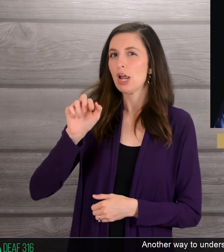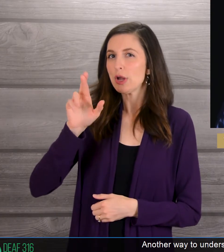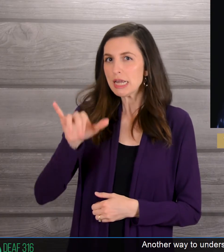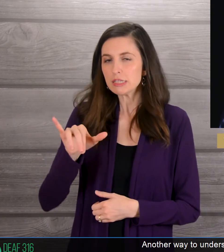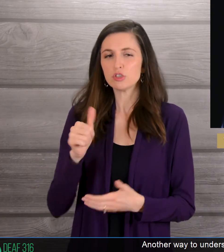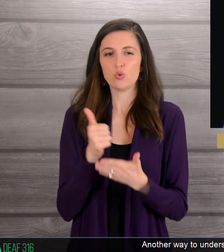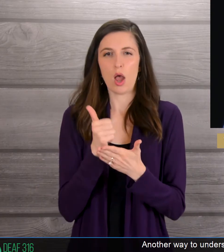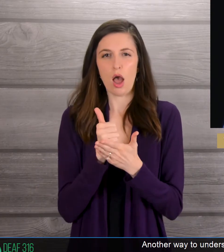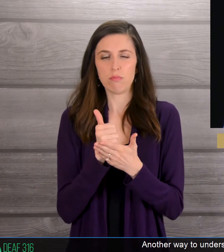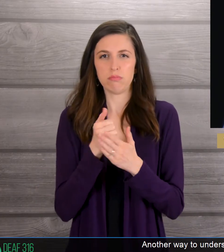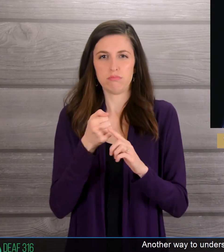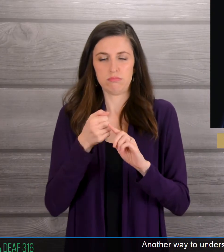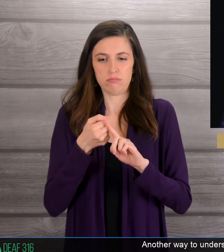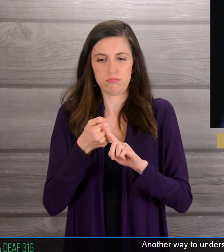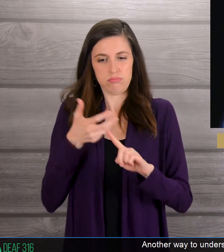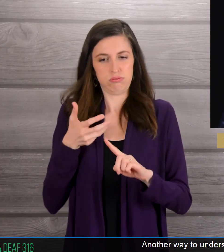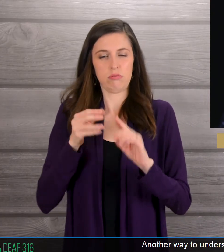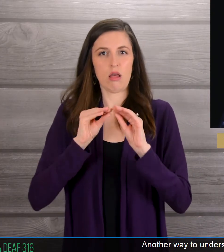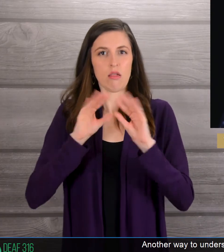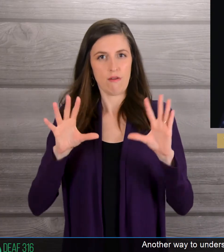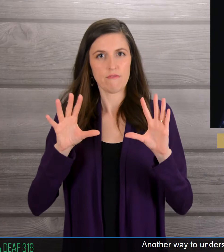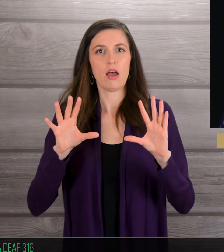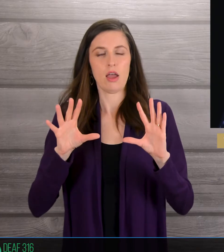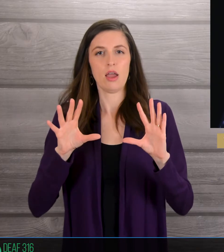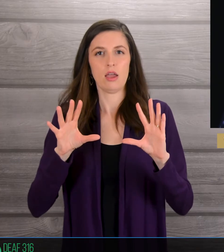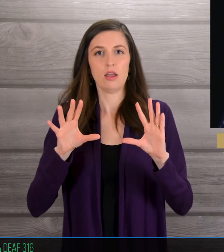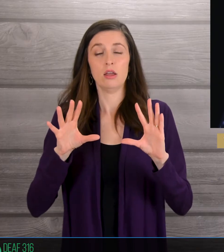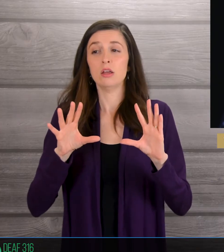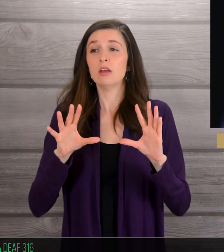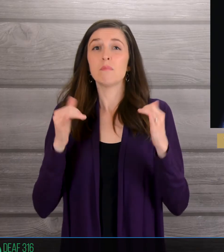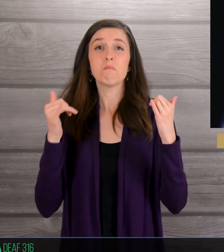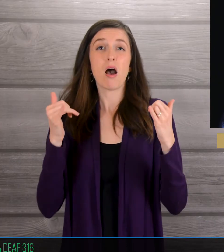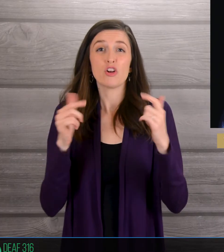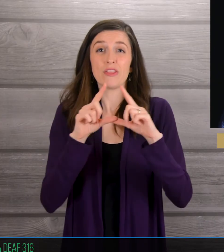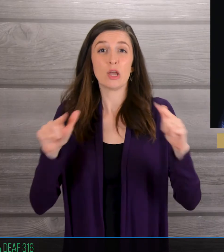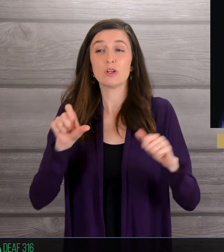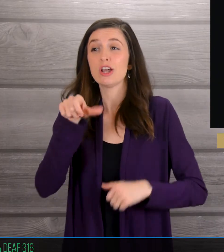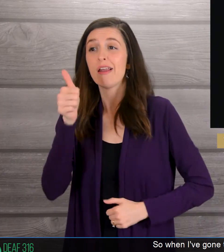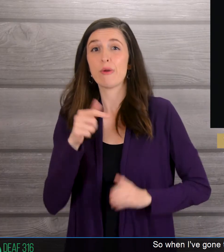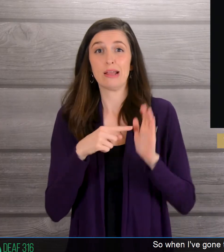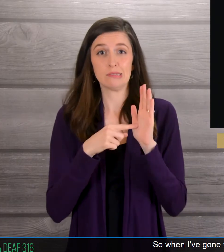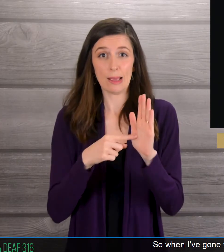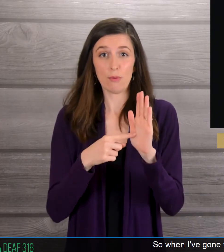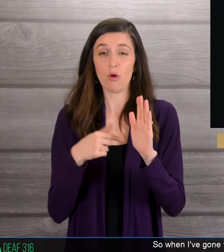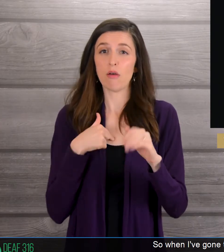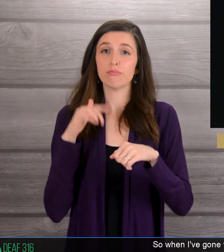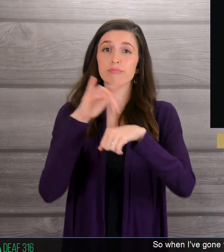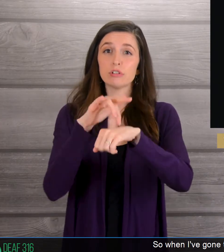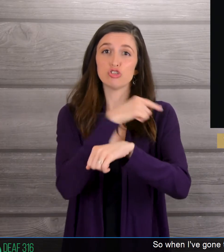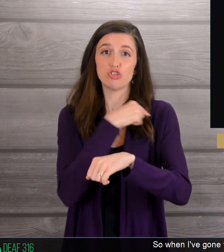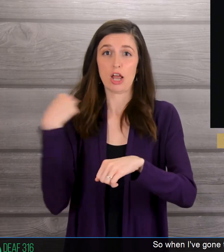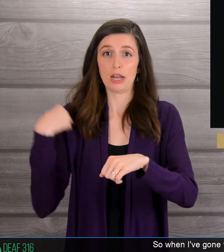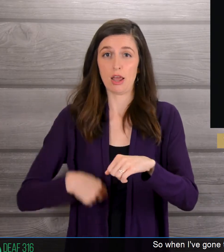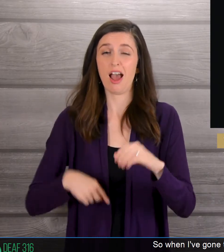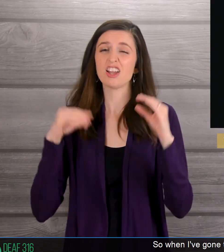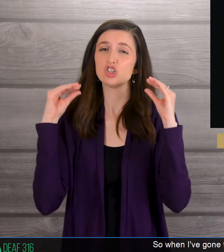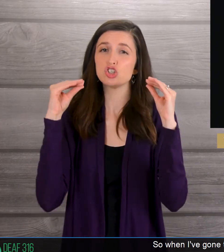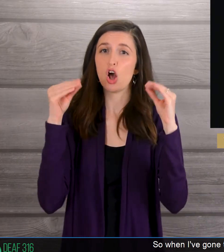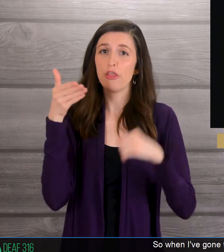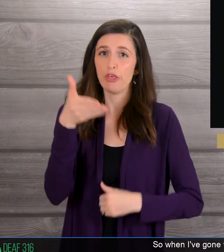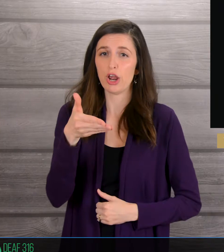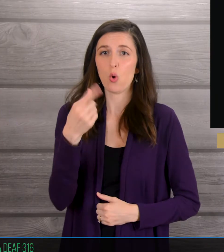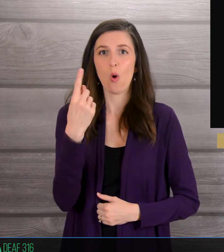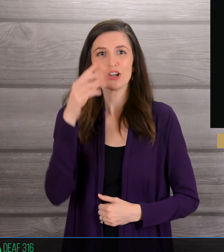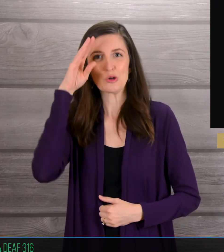Another way to understand formal and functional equivalence would be with modern languages. So when I've gone to China, I was a teacher